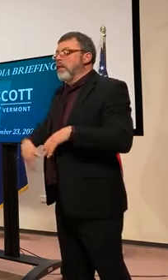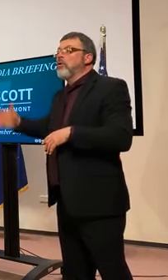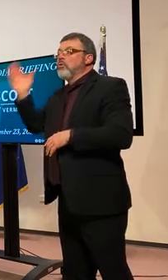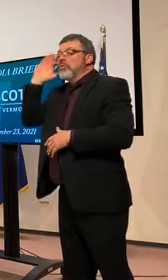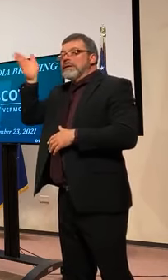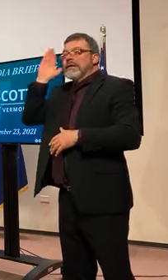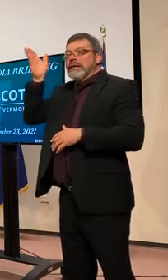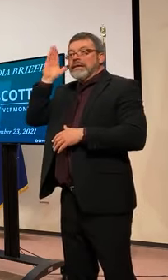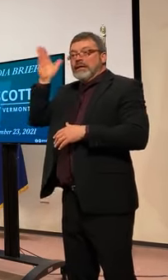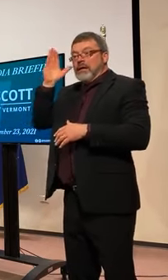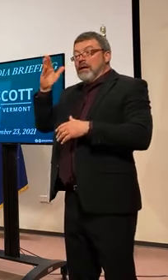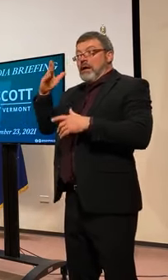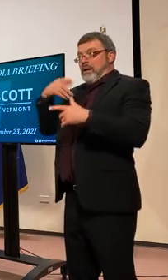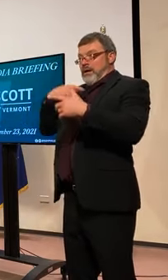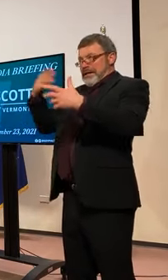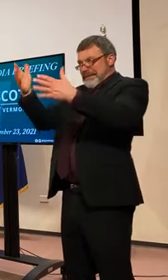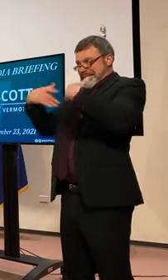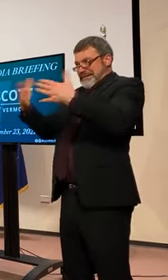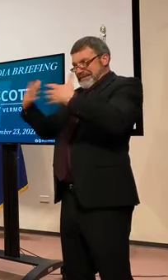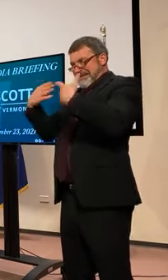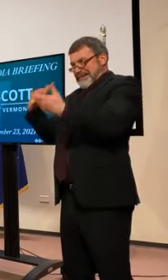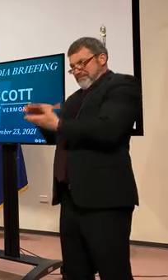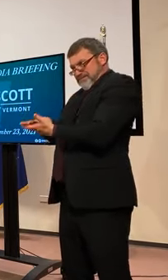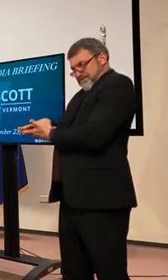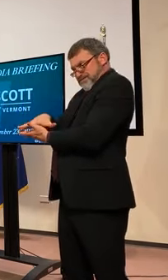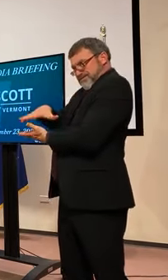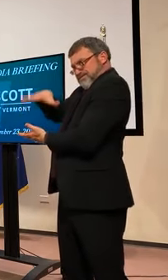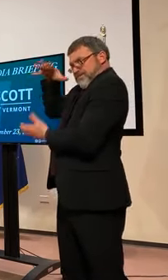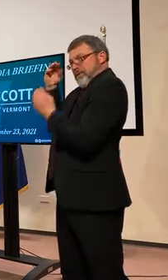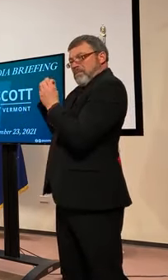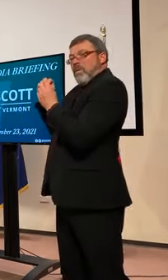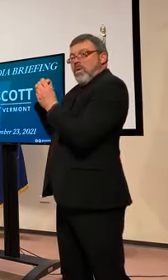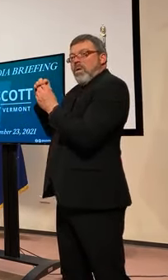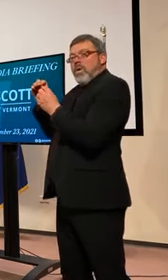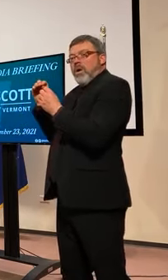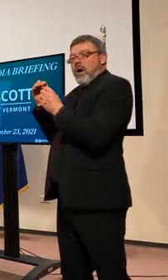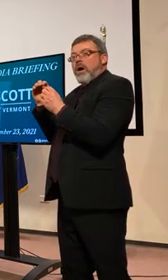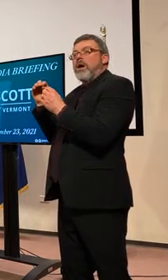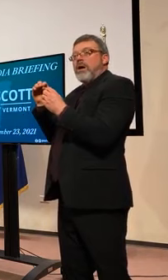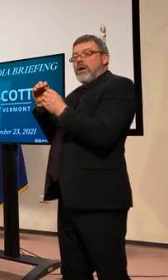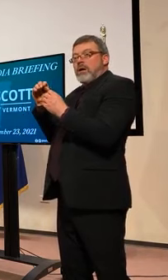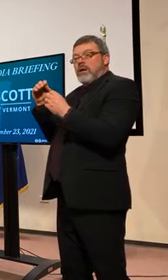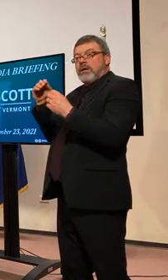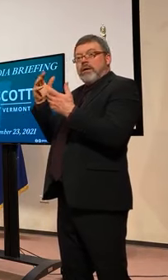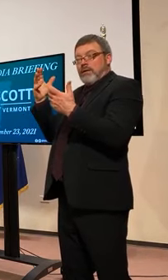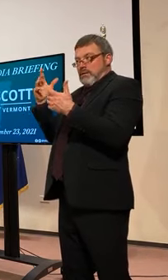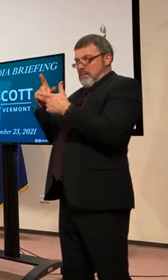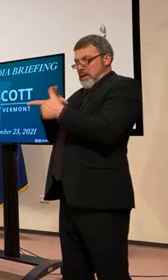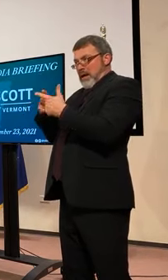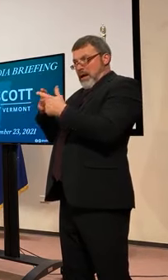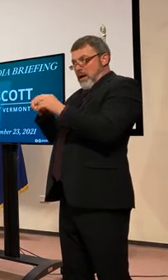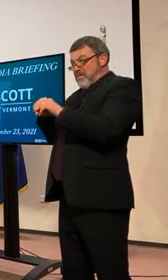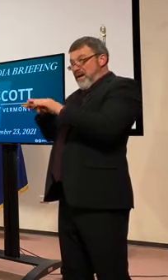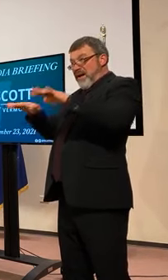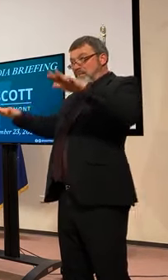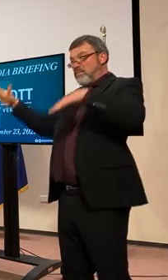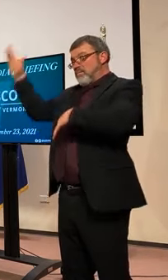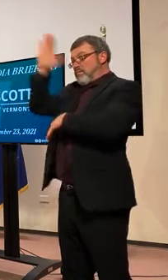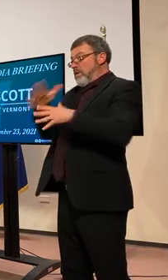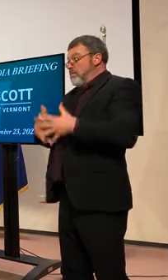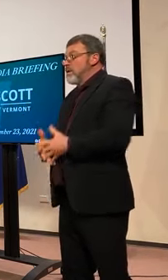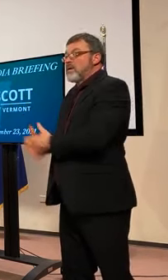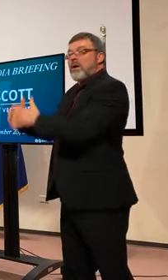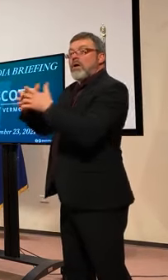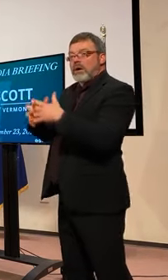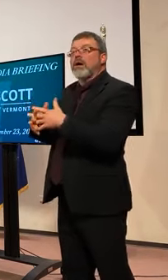supply chain were different, perhaps every state in the country would just convert to doing them, especially if the cost came down as